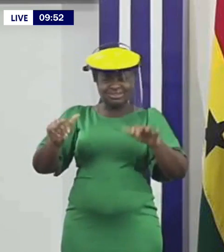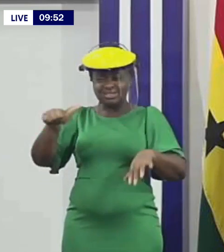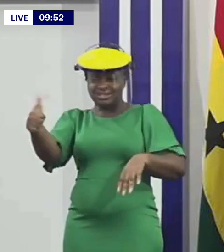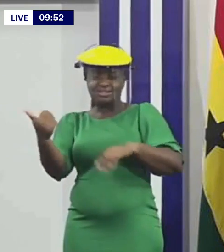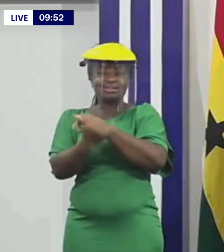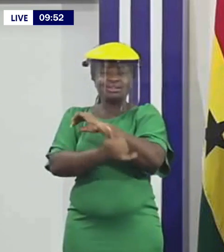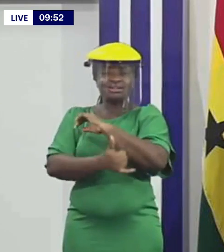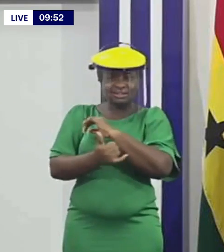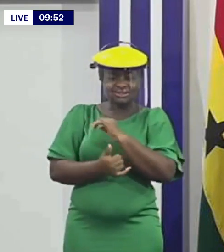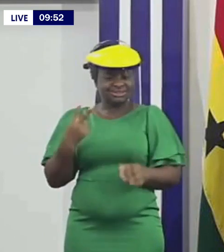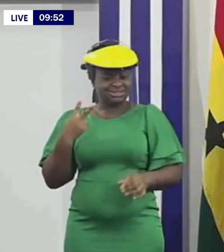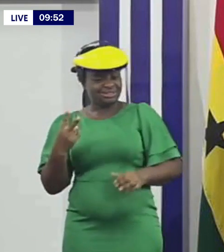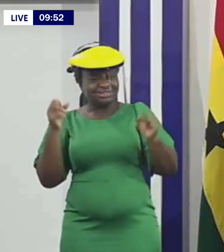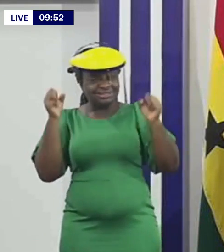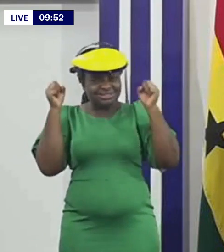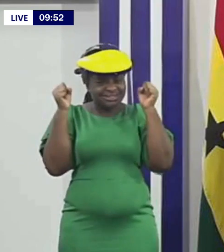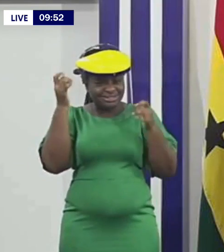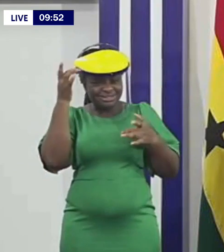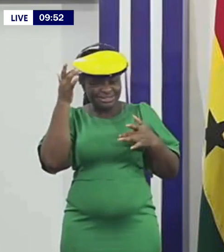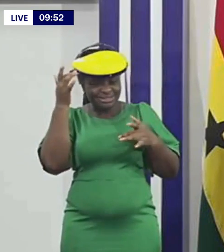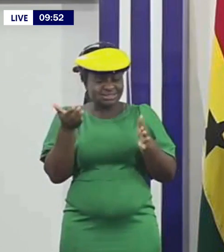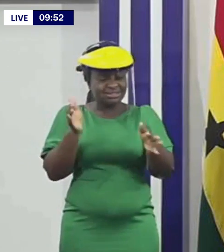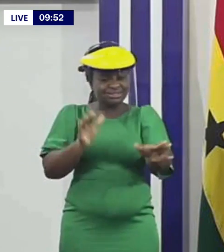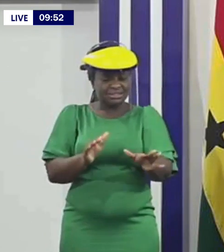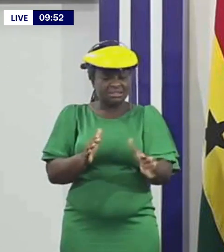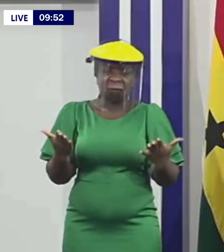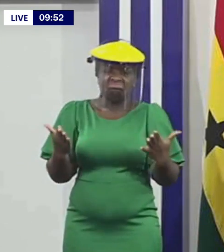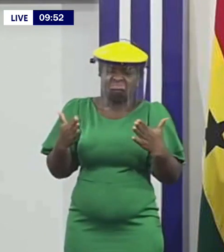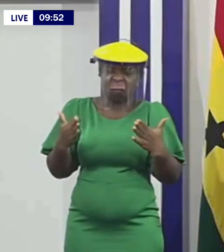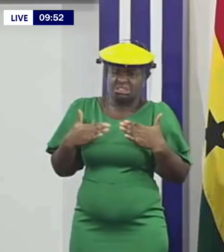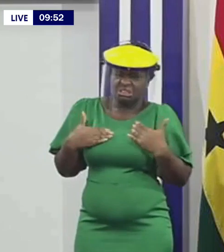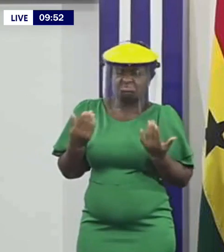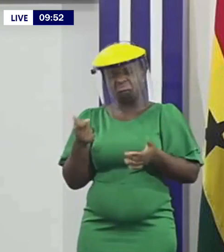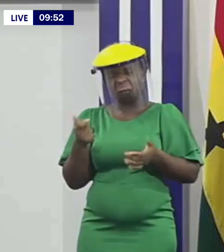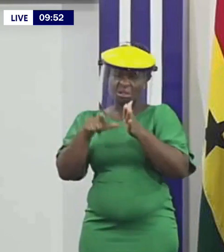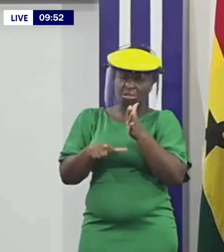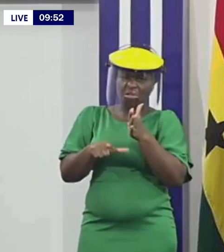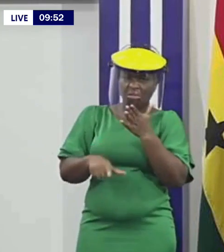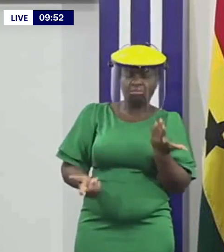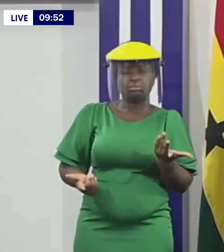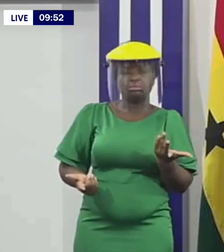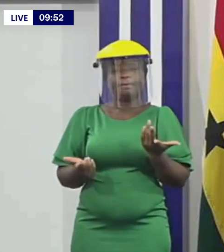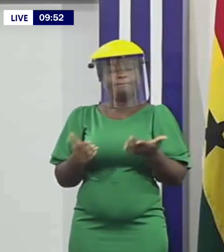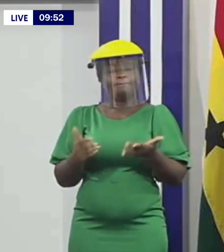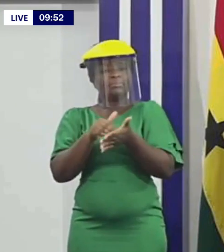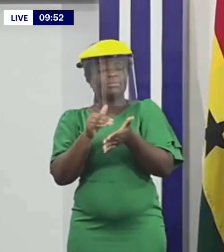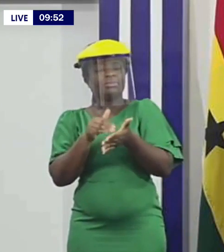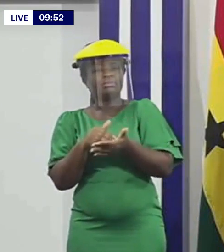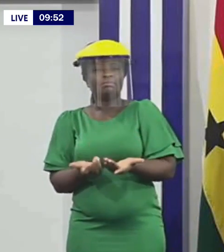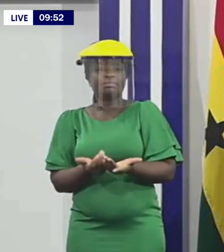countries, the morbidity seems to be acceptably low, and then